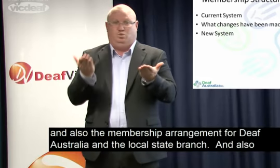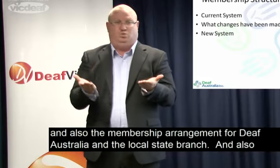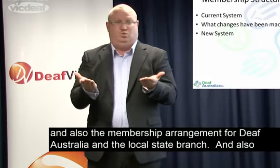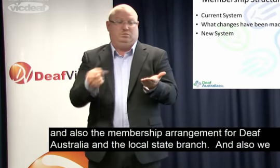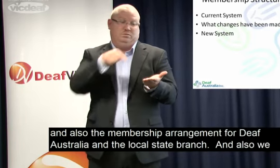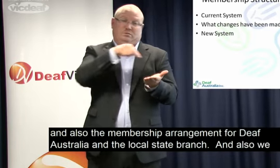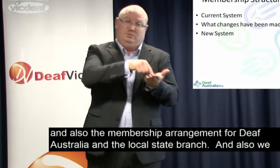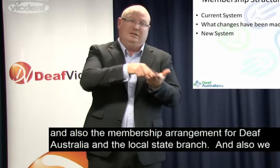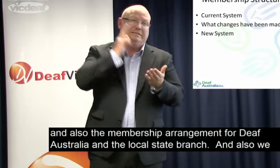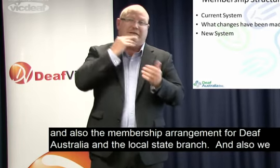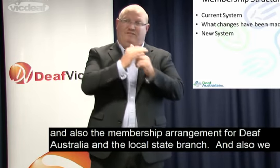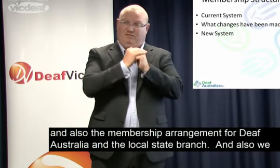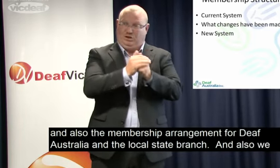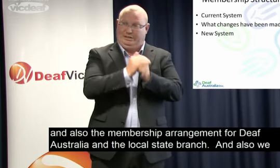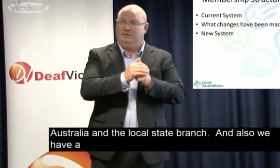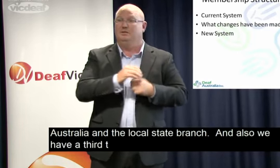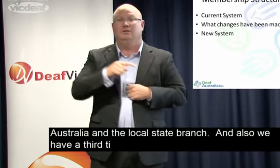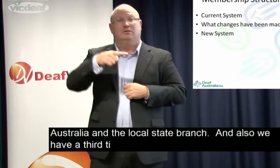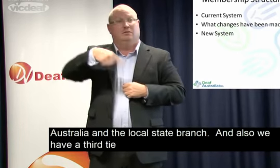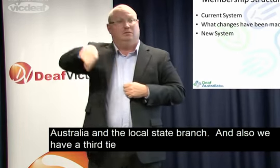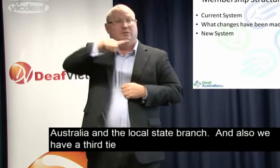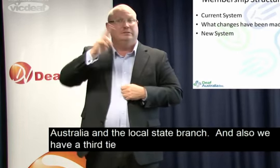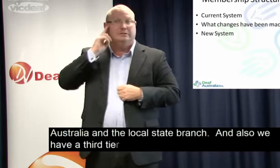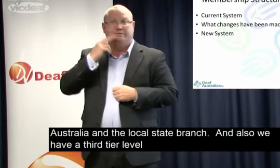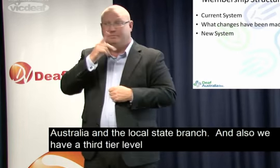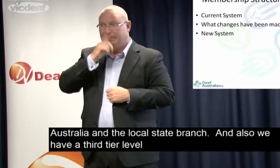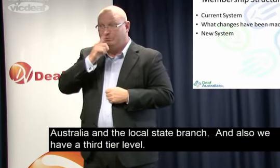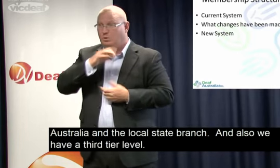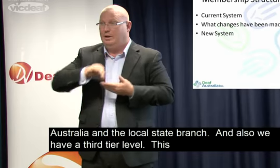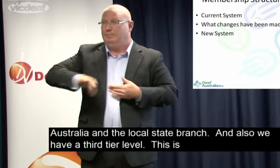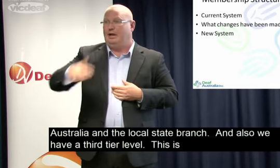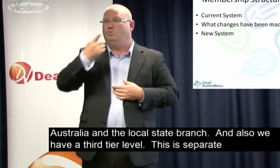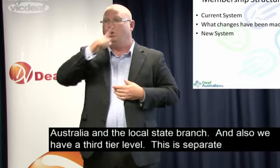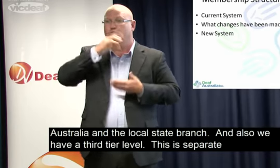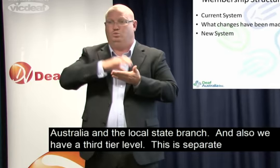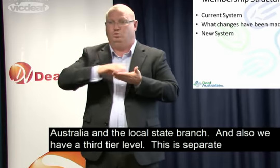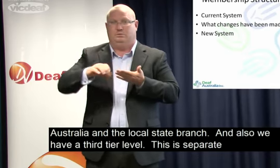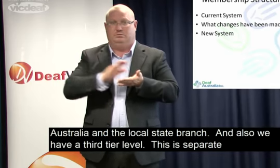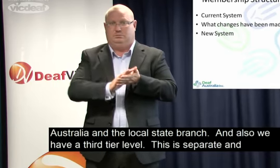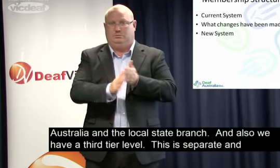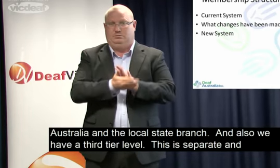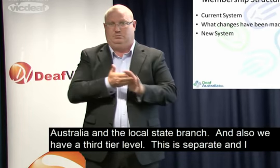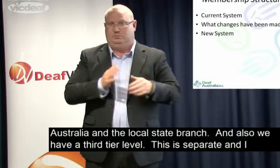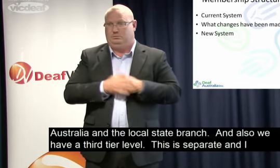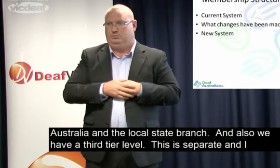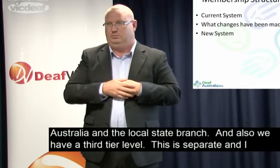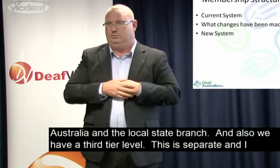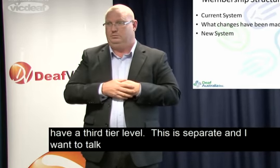looks at businesses, but that's separate. I won't be talking about that this evening. So with the deaf-friendly initiative, deaf people pay $100 as a